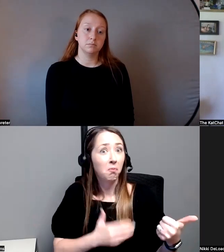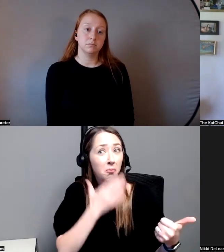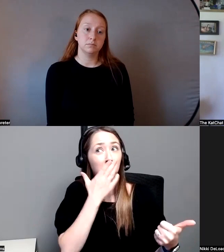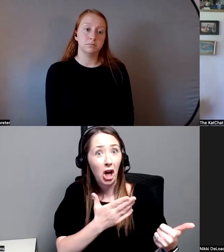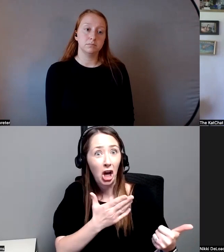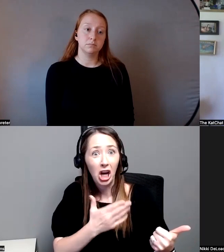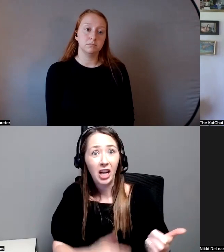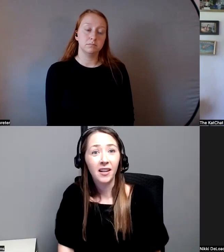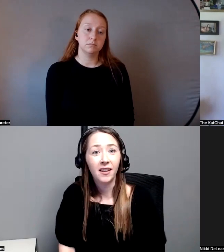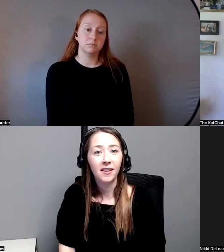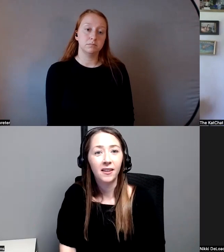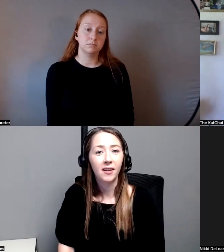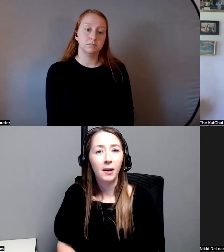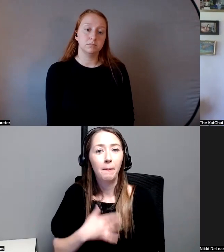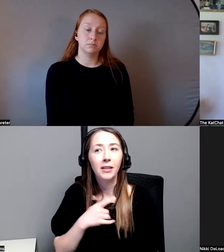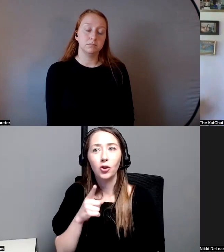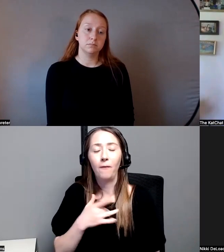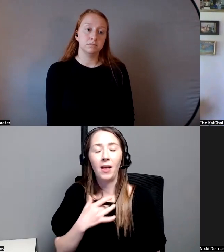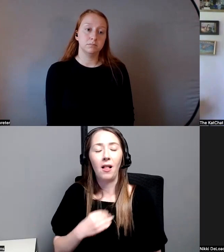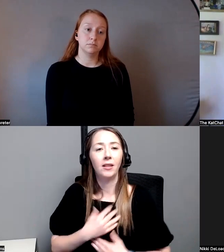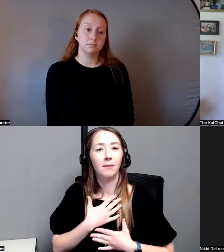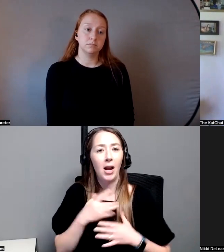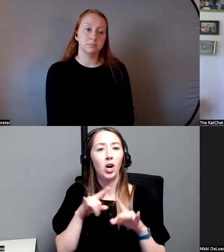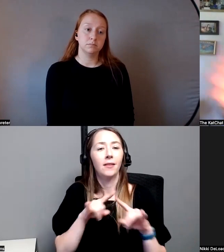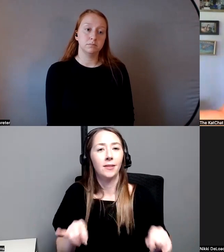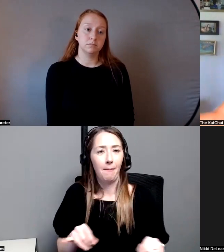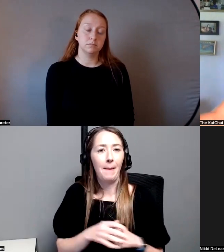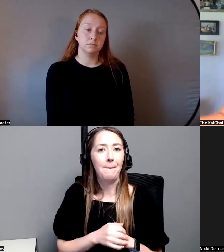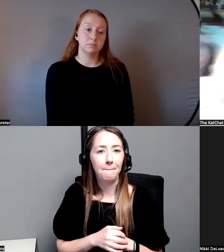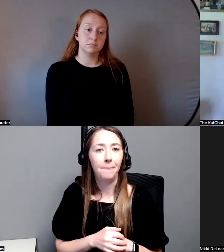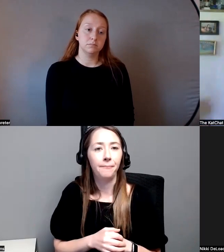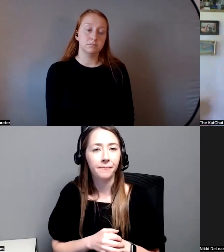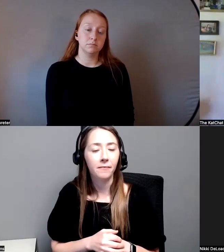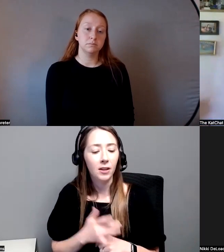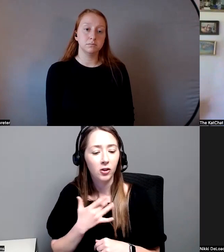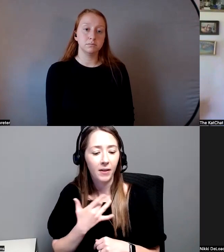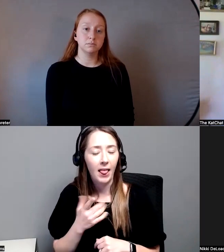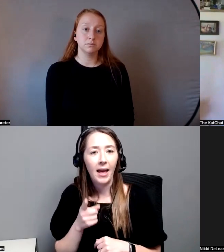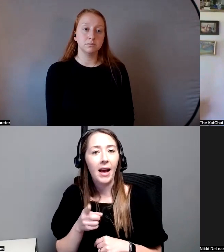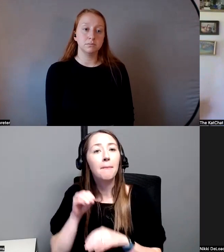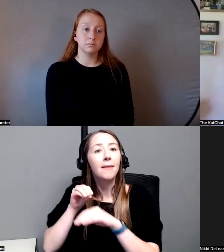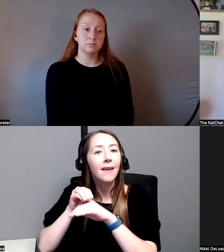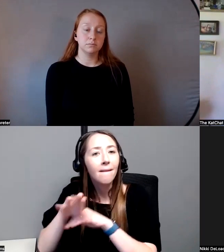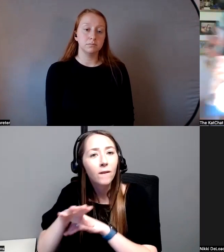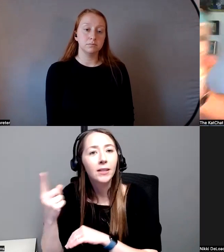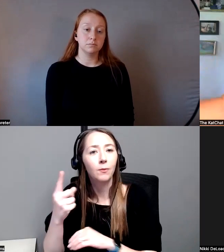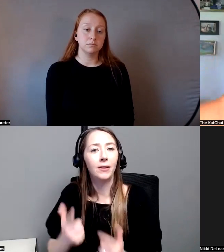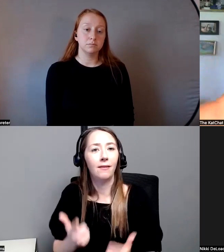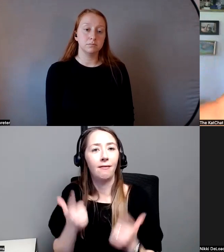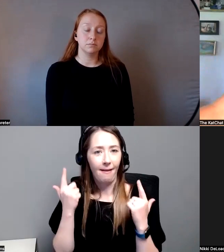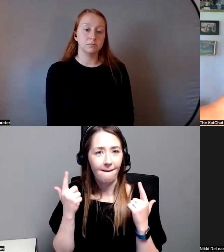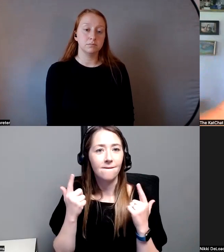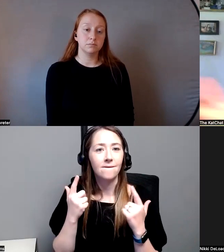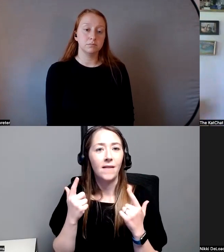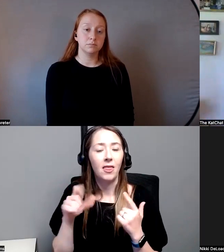it also lifts you up too, because you feel like you're making a difference, and it helps you.